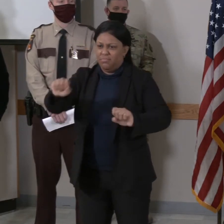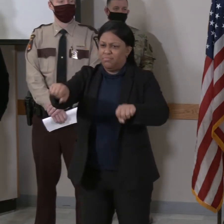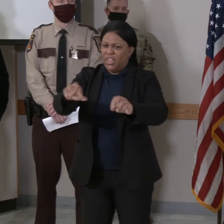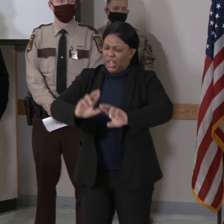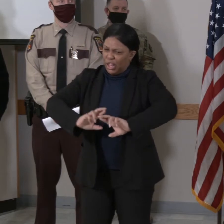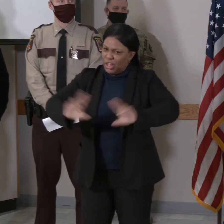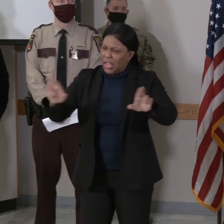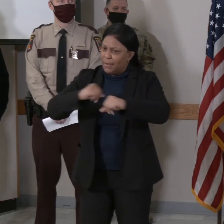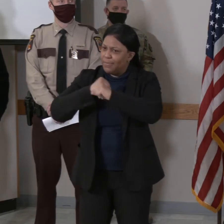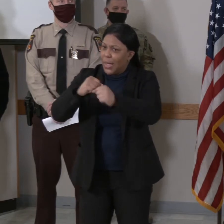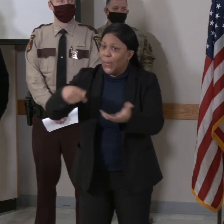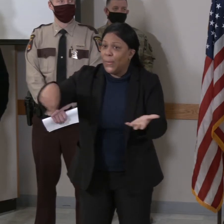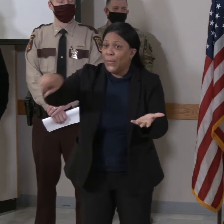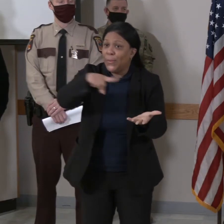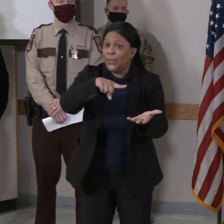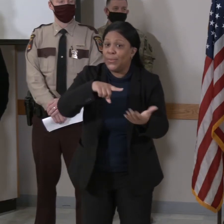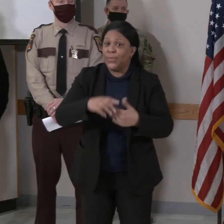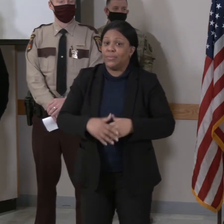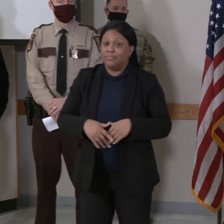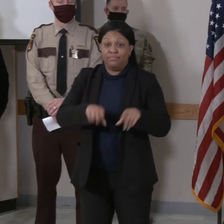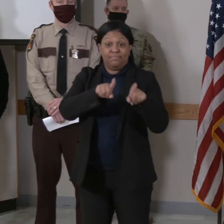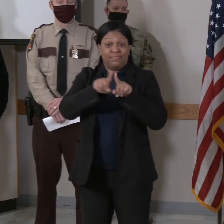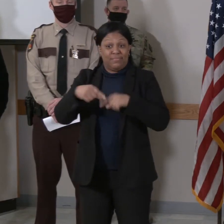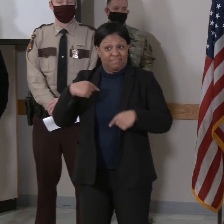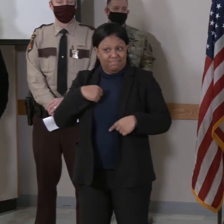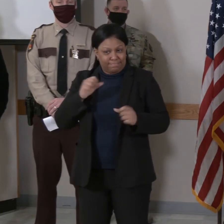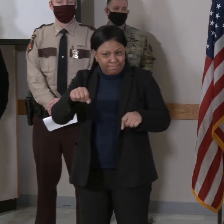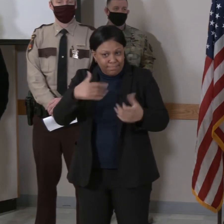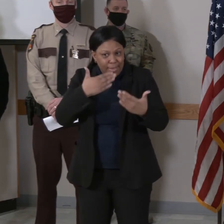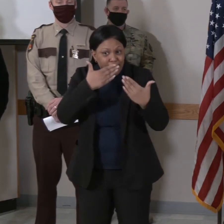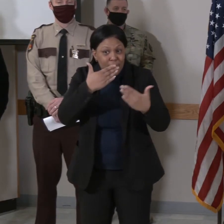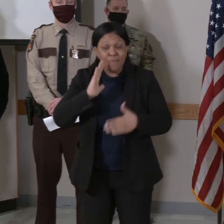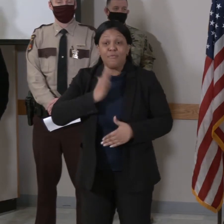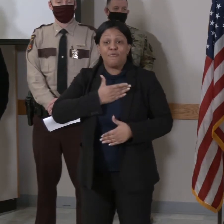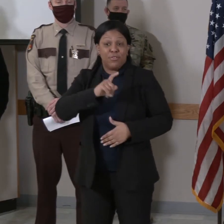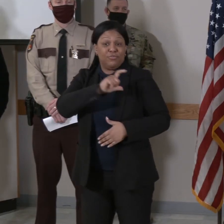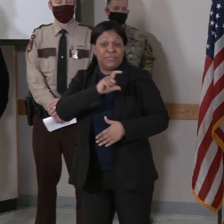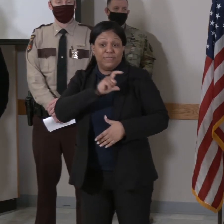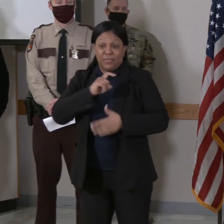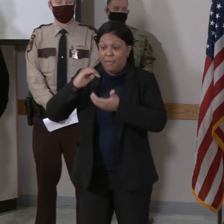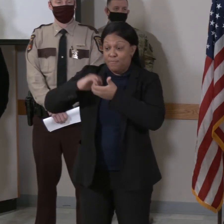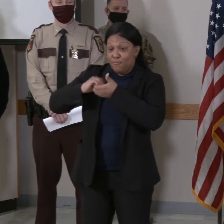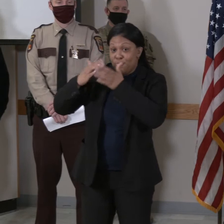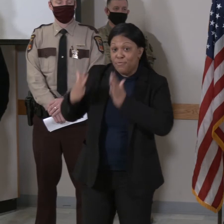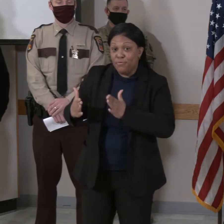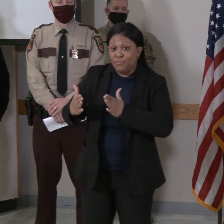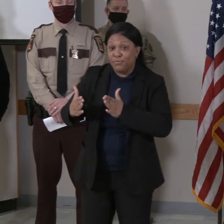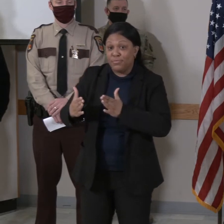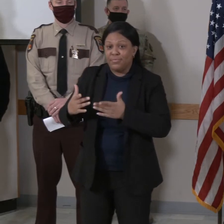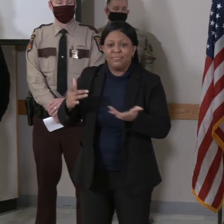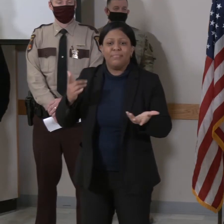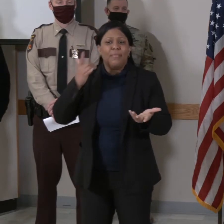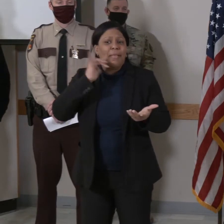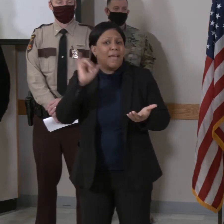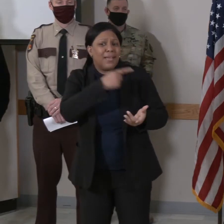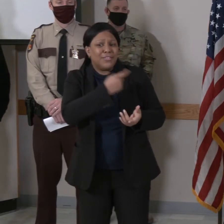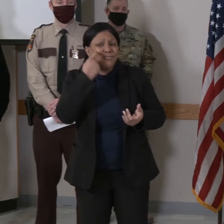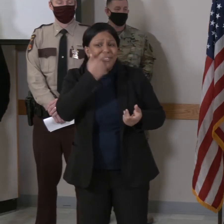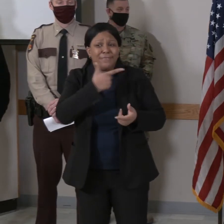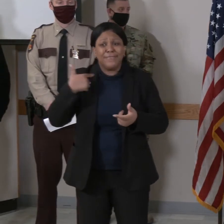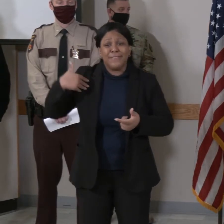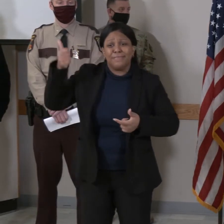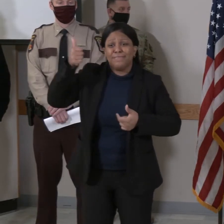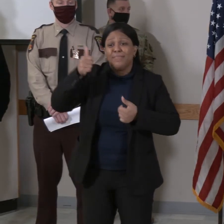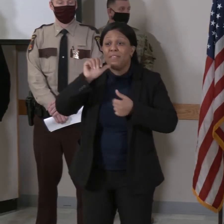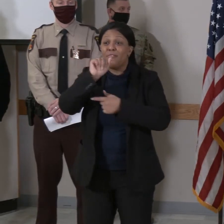very grateful for our law enforcement partners. It's important to note, like the Chief said, it's a unified command. We're in this together, and I would like to